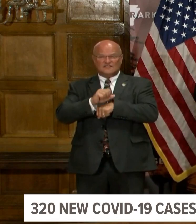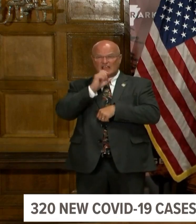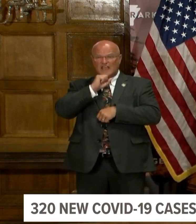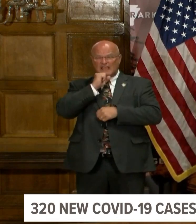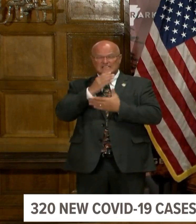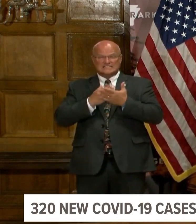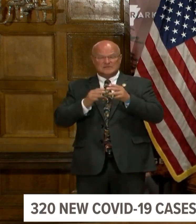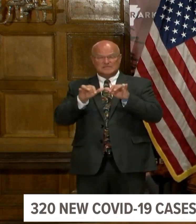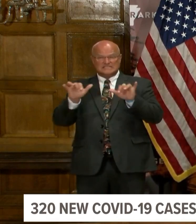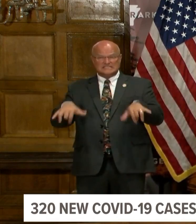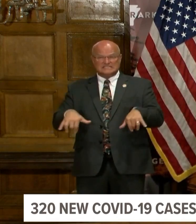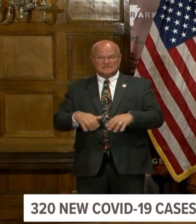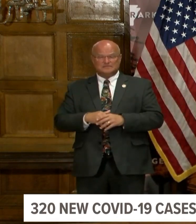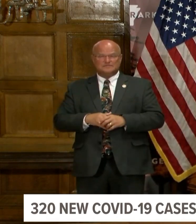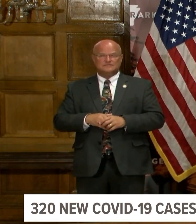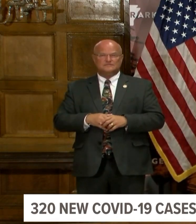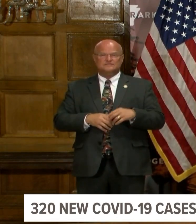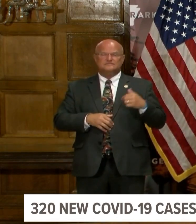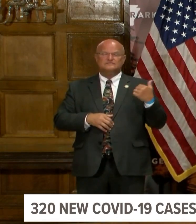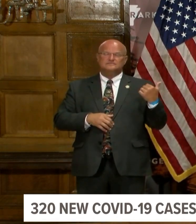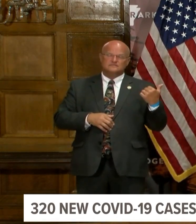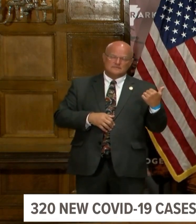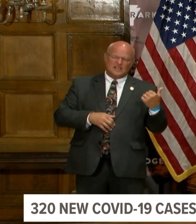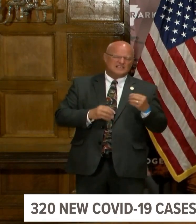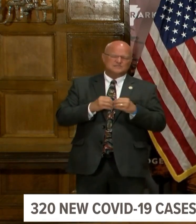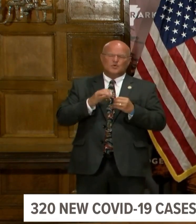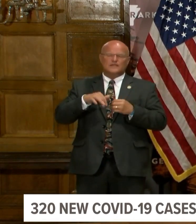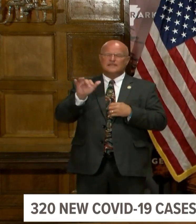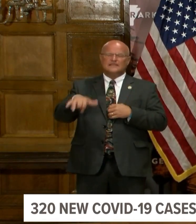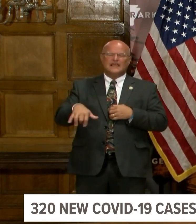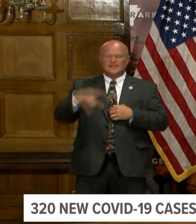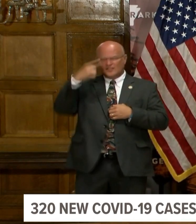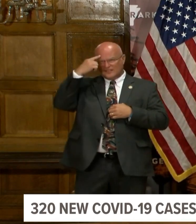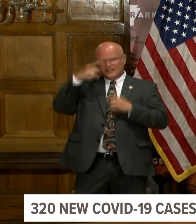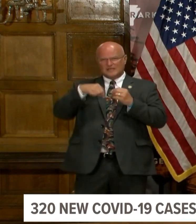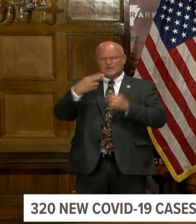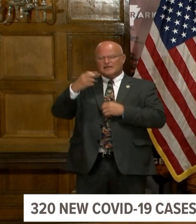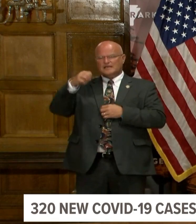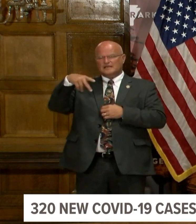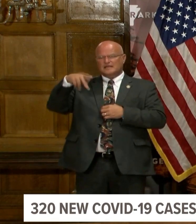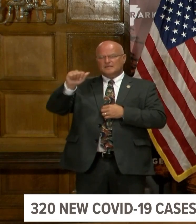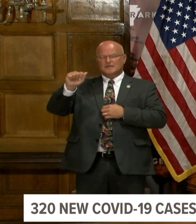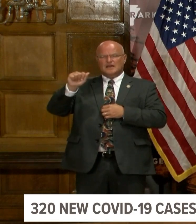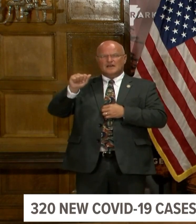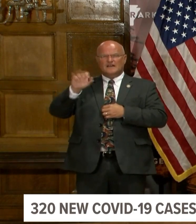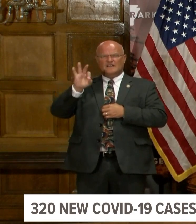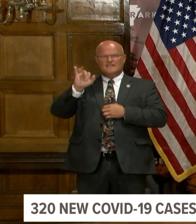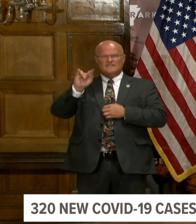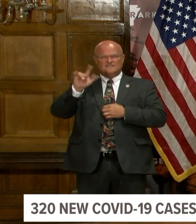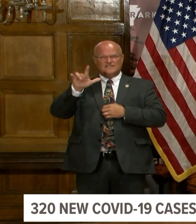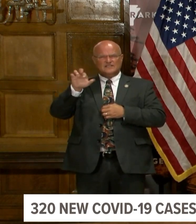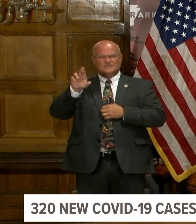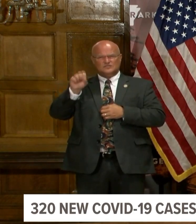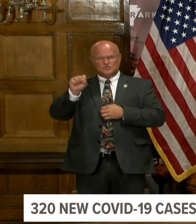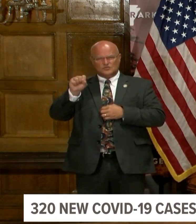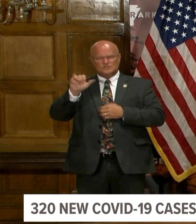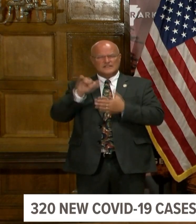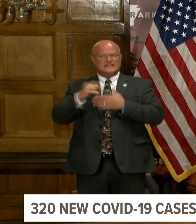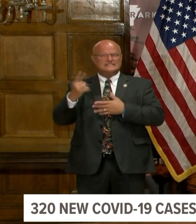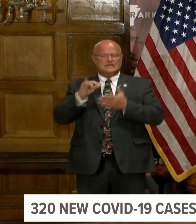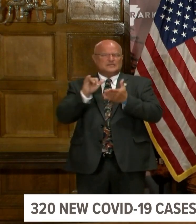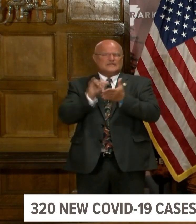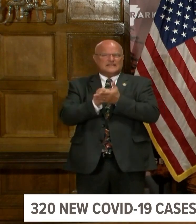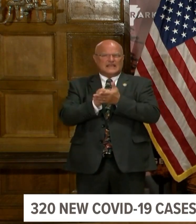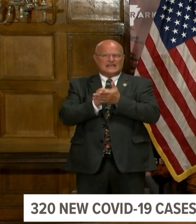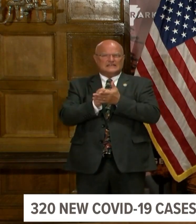some of those systems? Well, it's even more than that. I mean, you think about HEPA filtration, that's something that is in